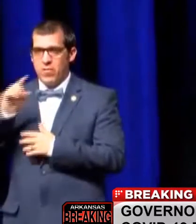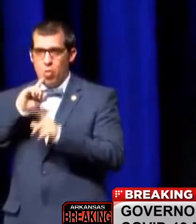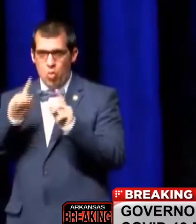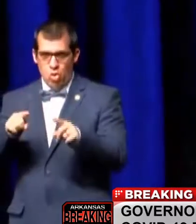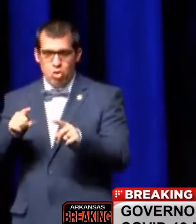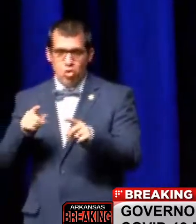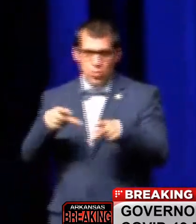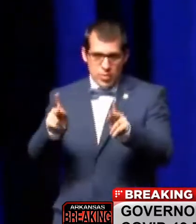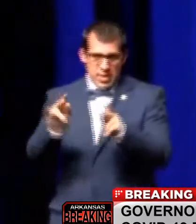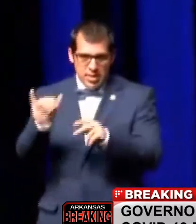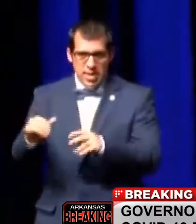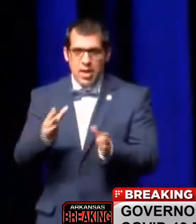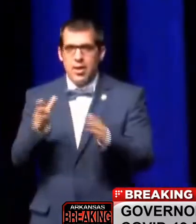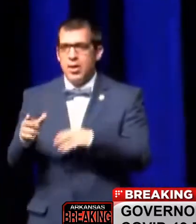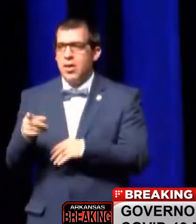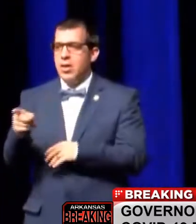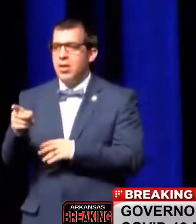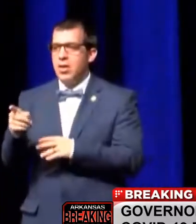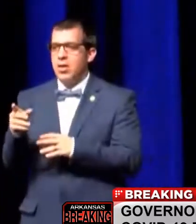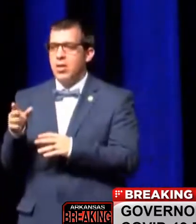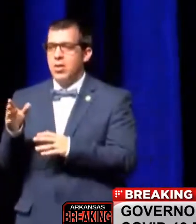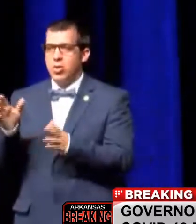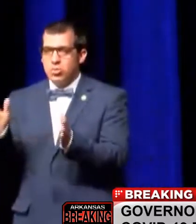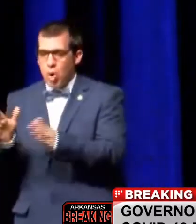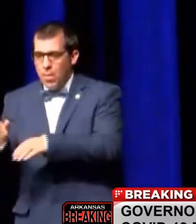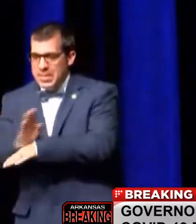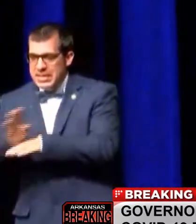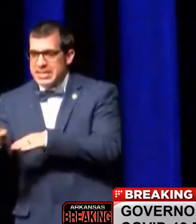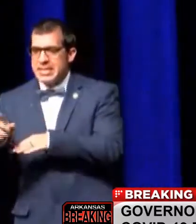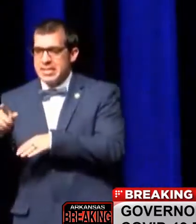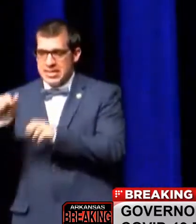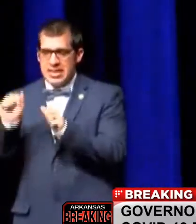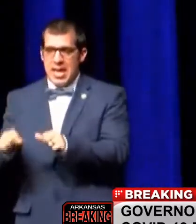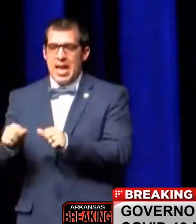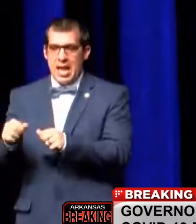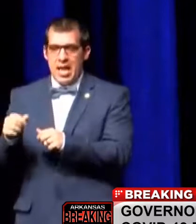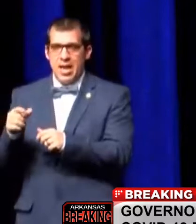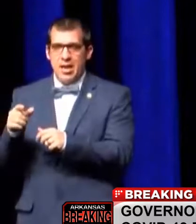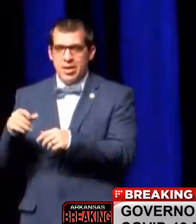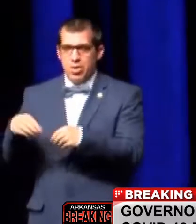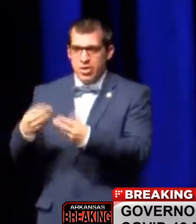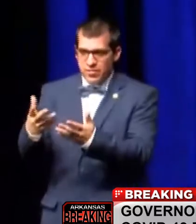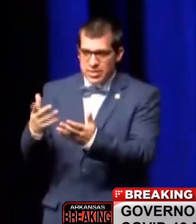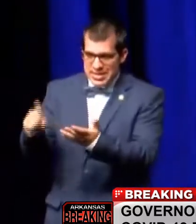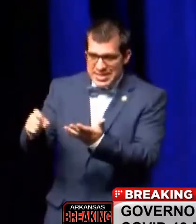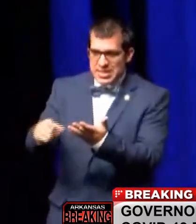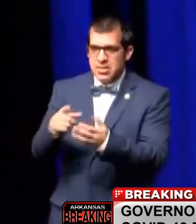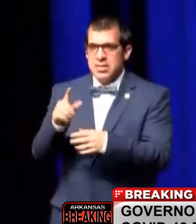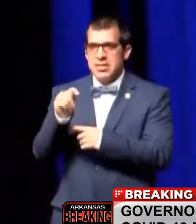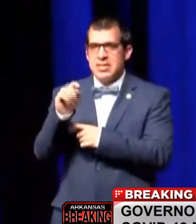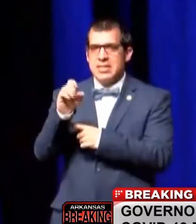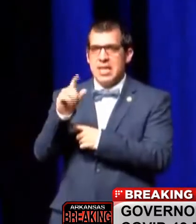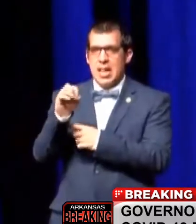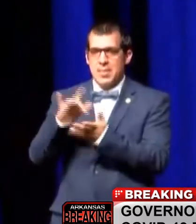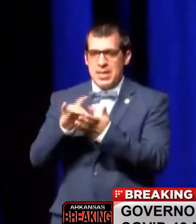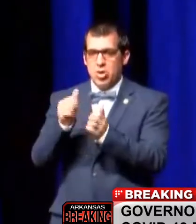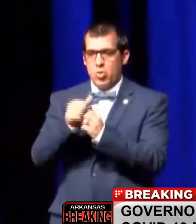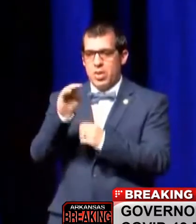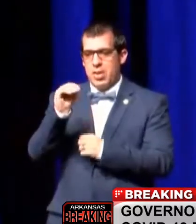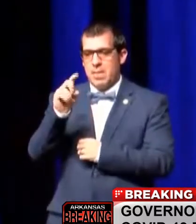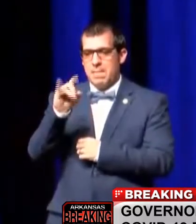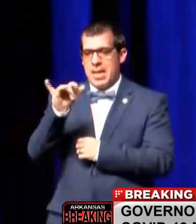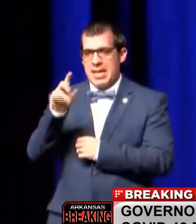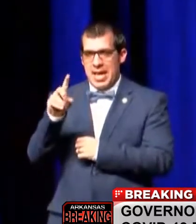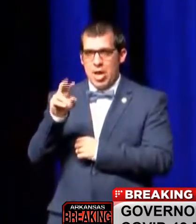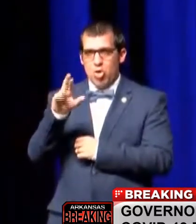that. It provides small business relief through liability immunity, telemedicine with Medicaid reimbursements, and it